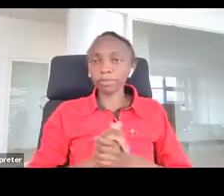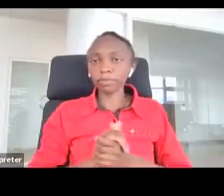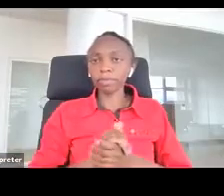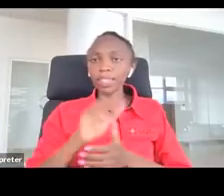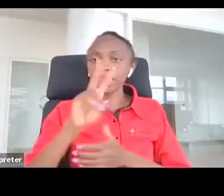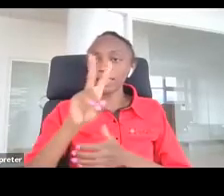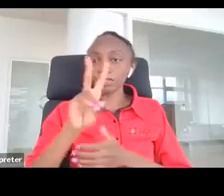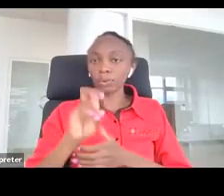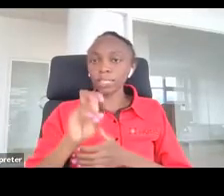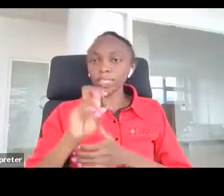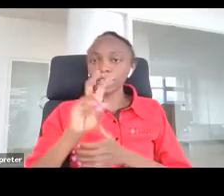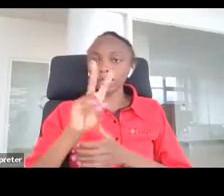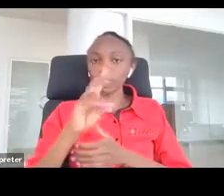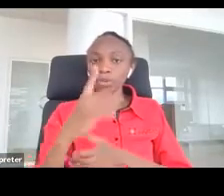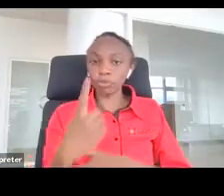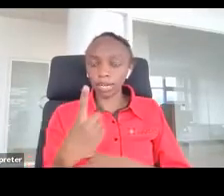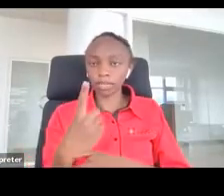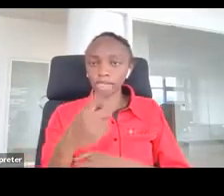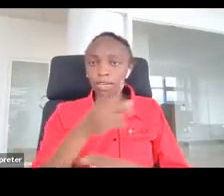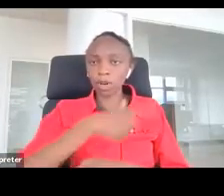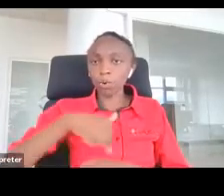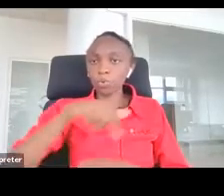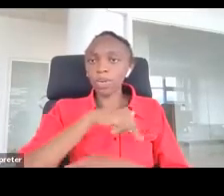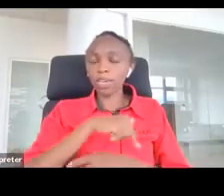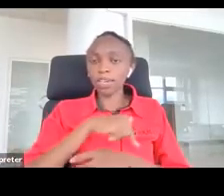2021, we have been able to receive over